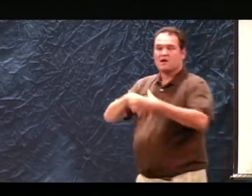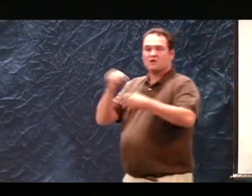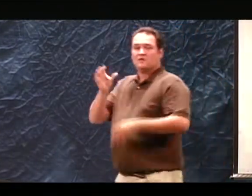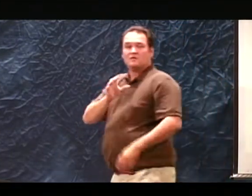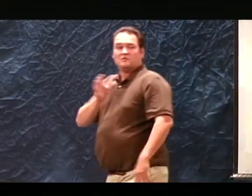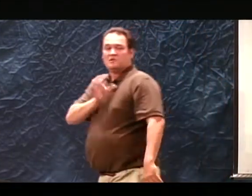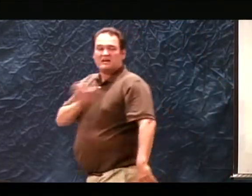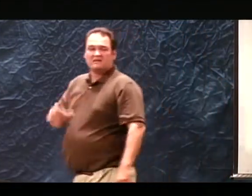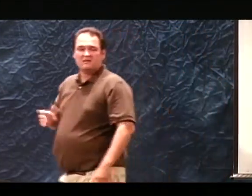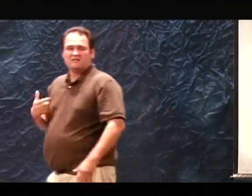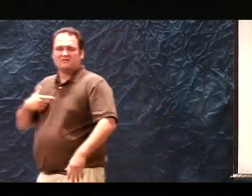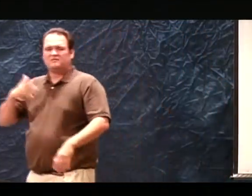christ